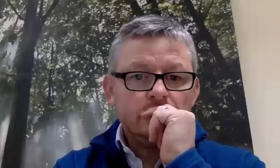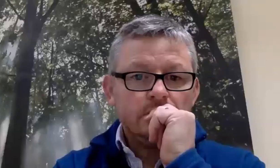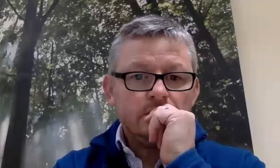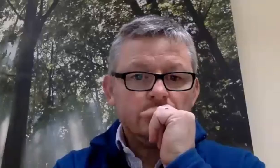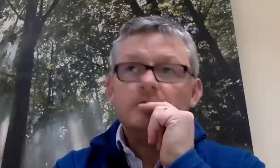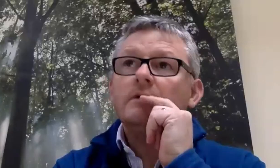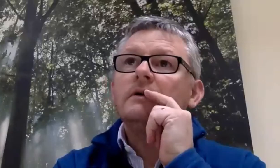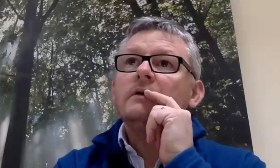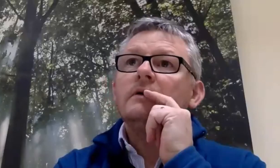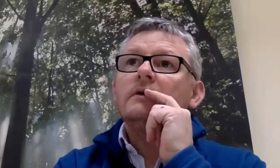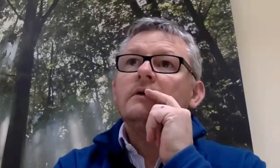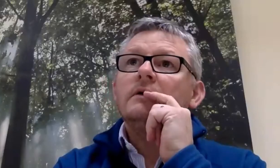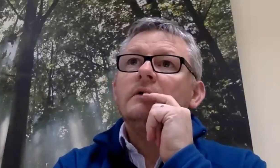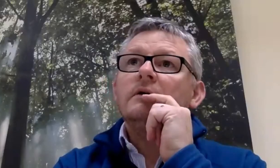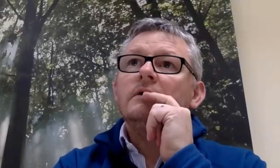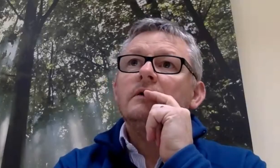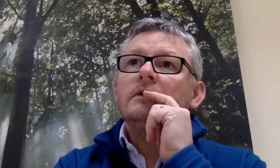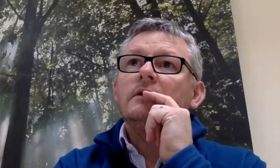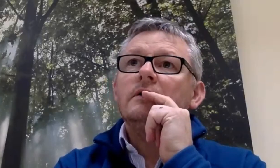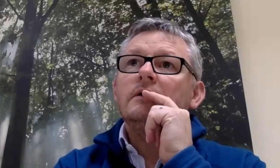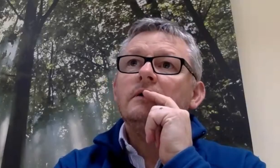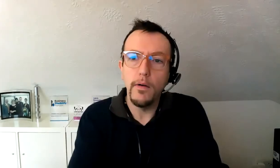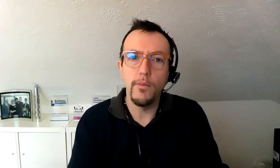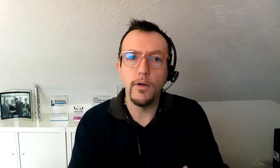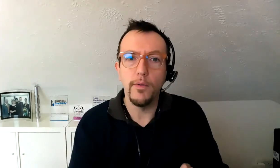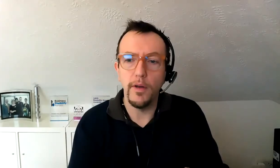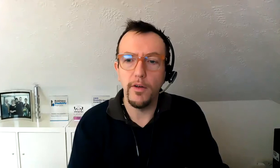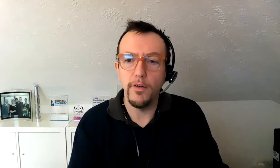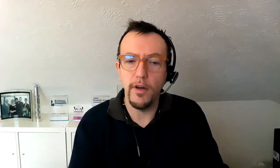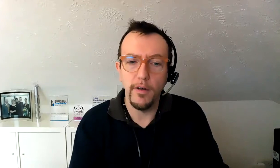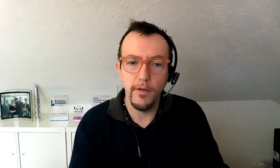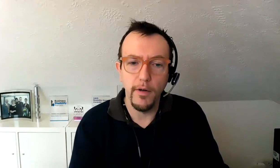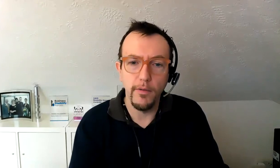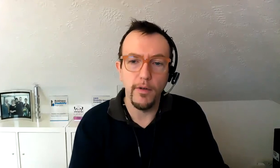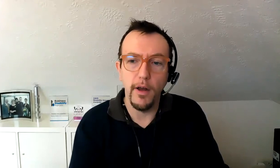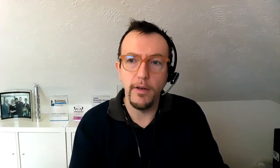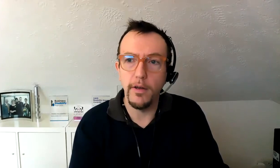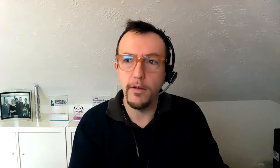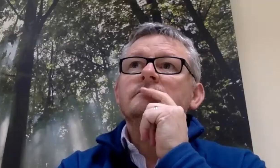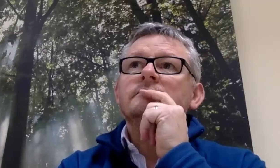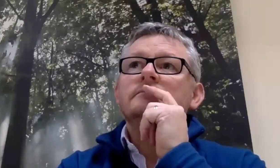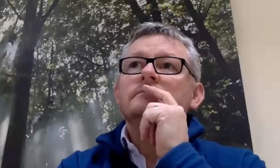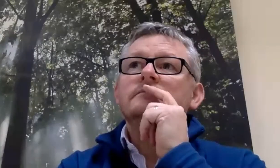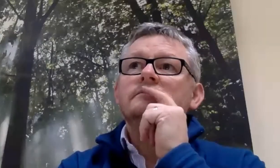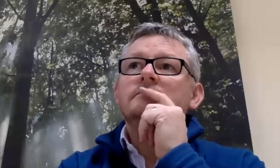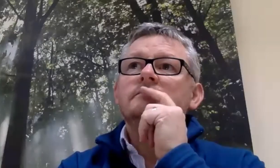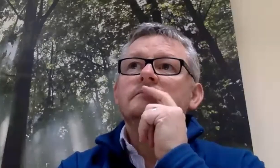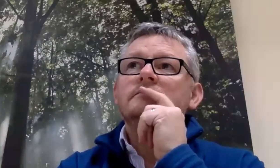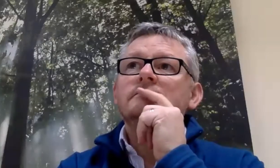This meeting is being recorded. Hello and welcome to AXSChat. Delighted to welcome Joseph Sheridan